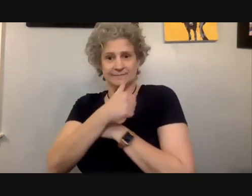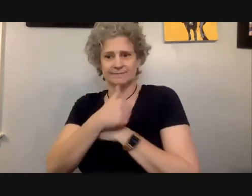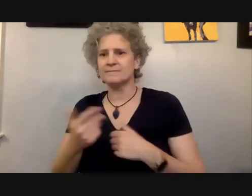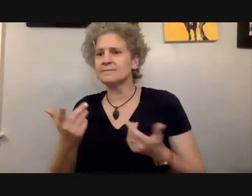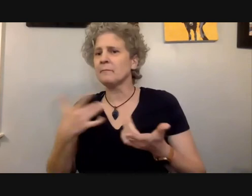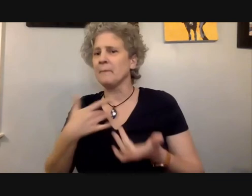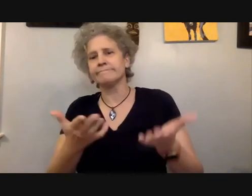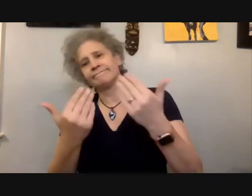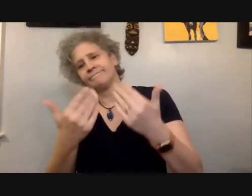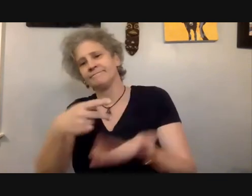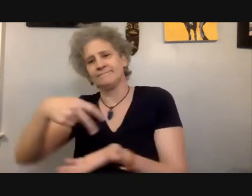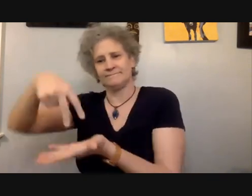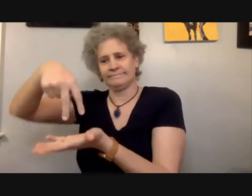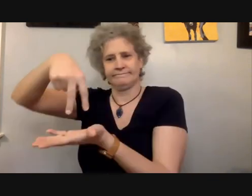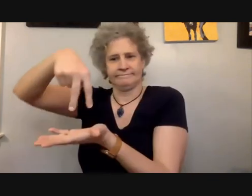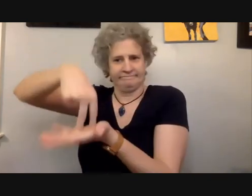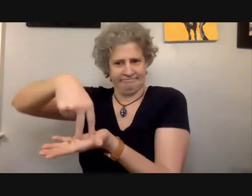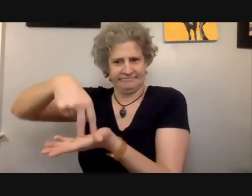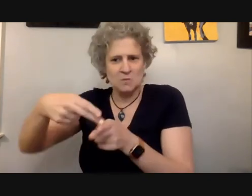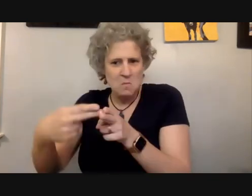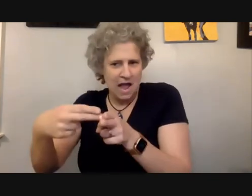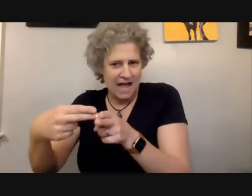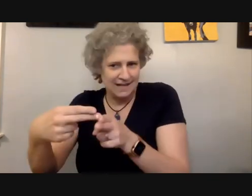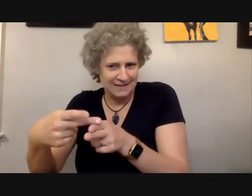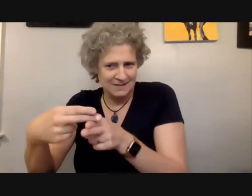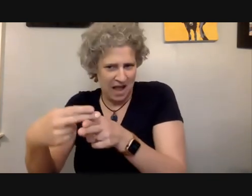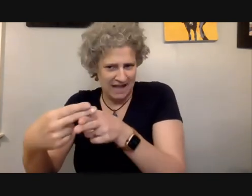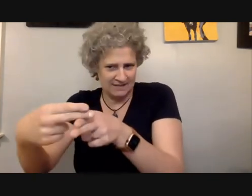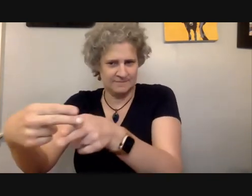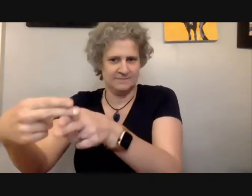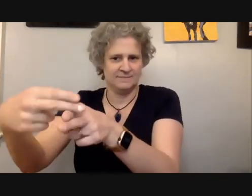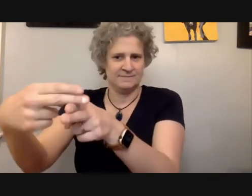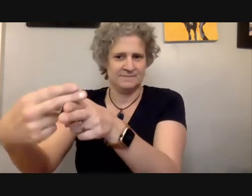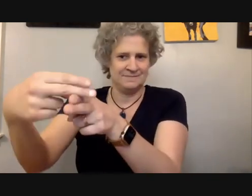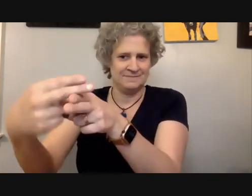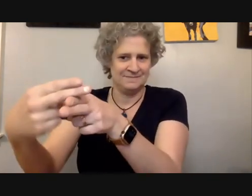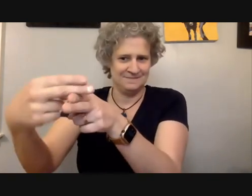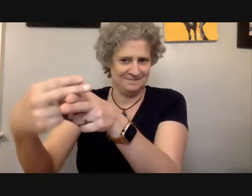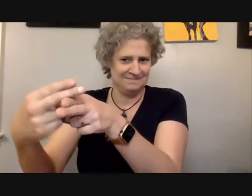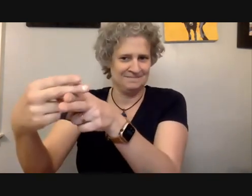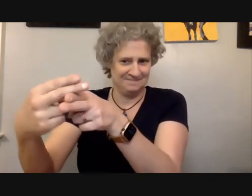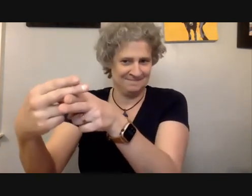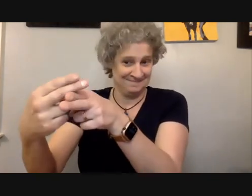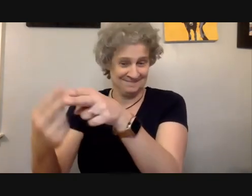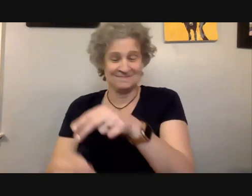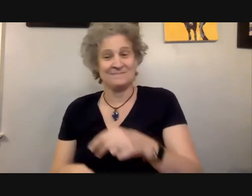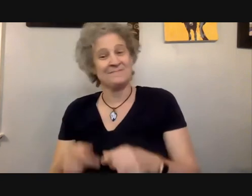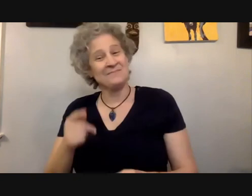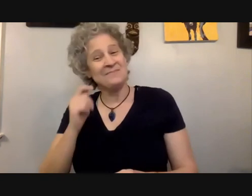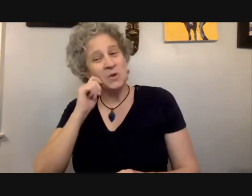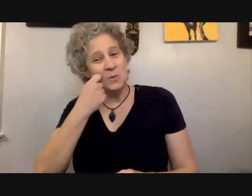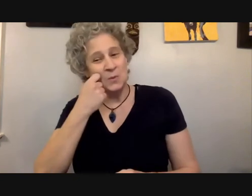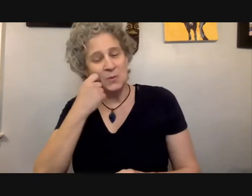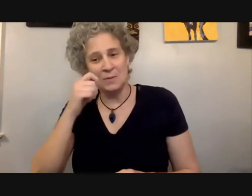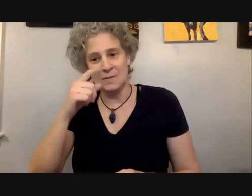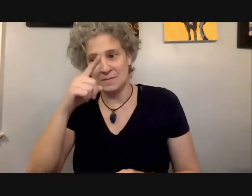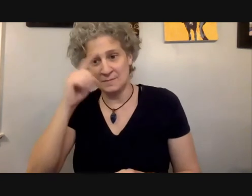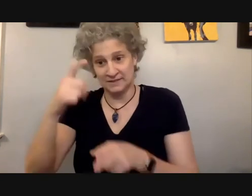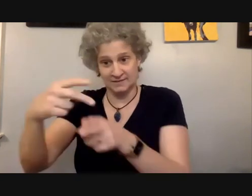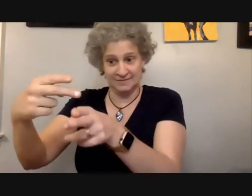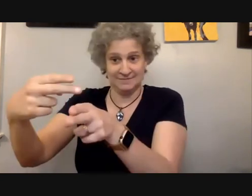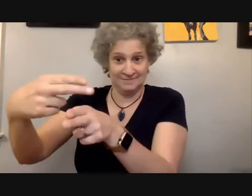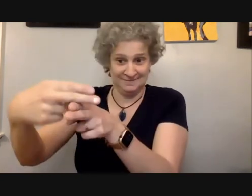you're using. Okay, so as we know, when we typically go into the hospital or the doctor's office, your first thing you get checked is your weight. That's